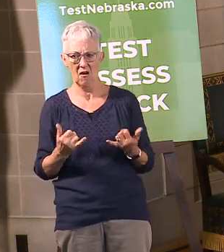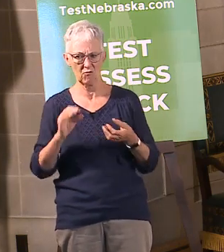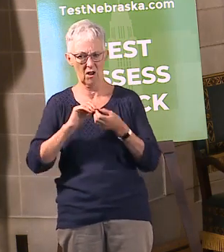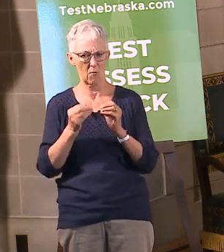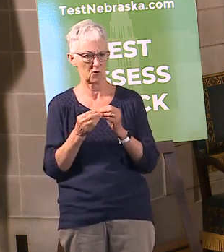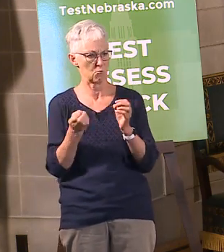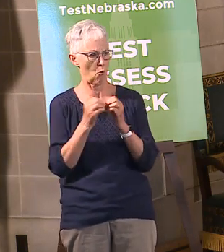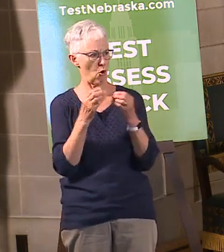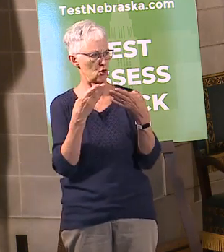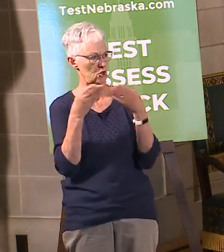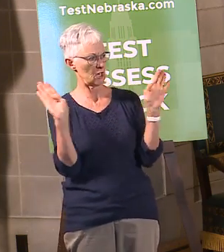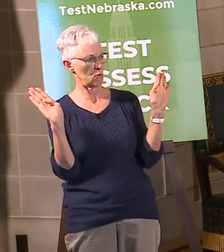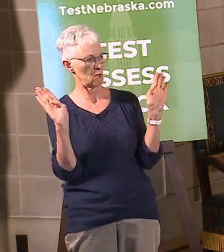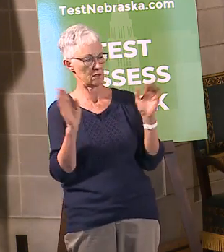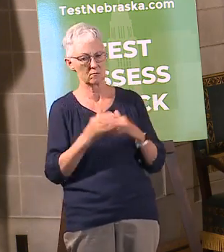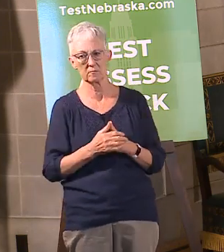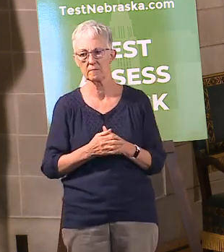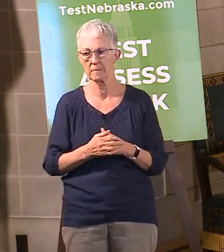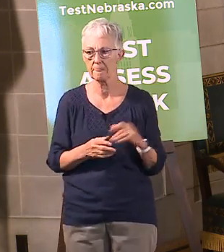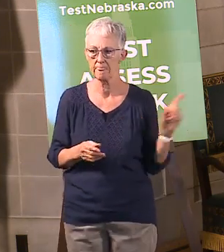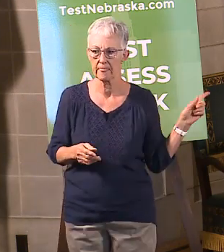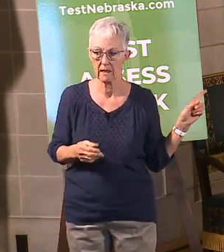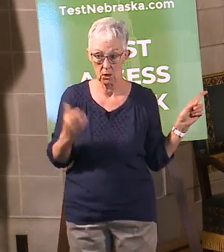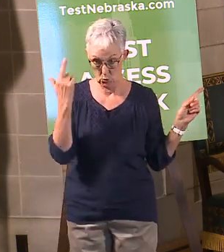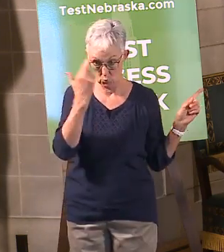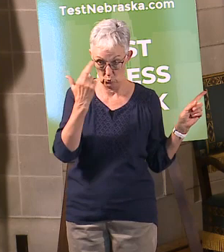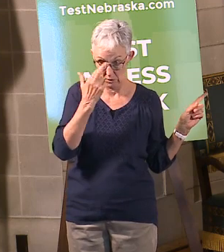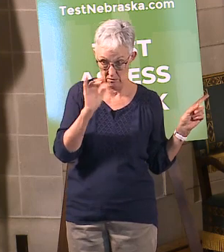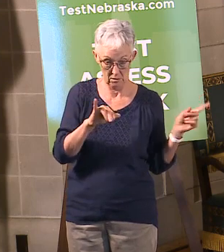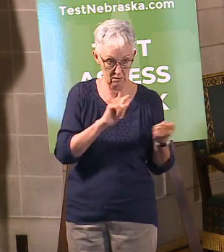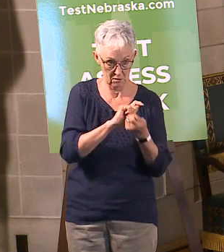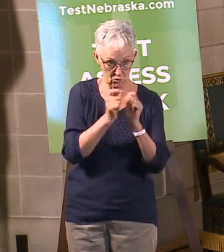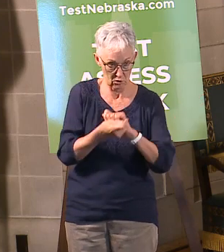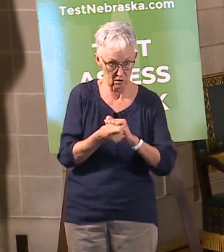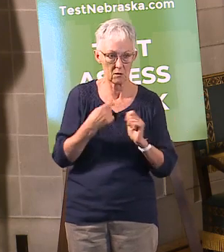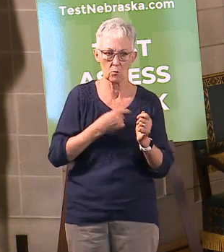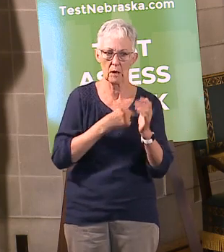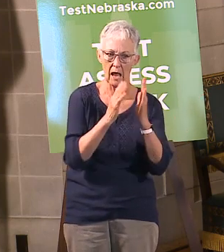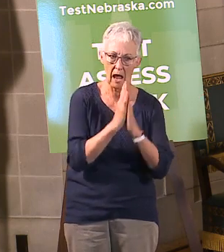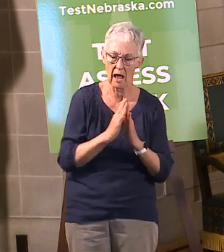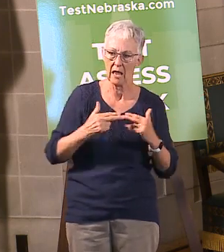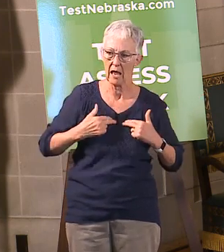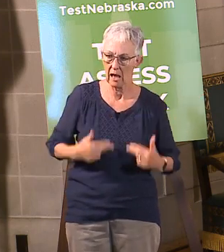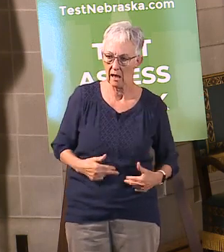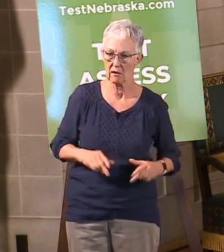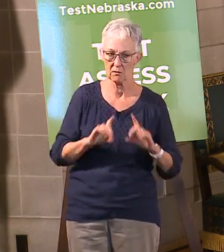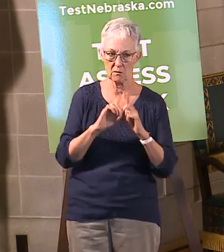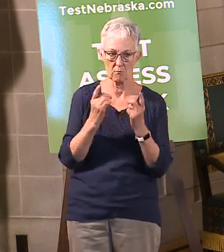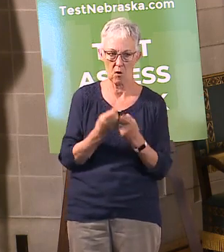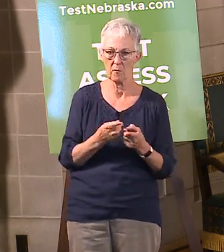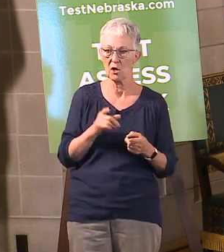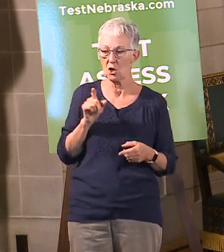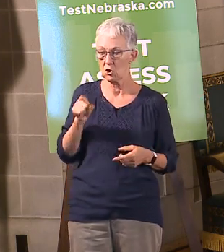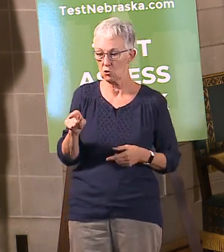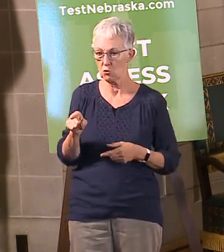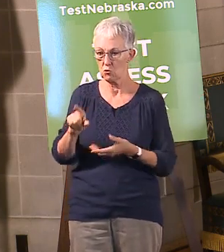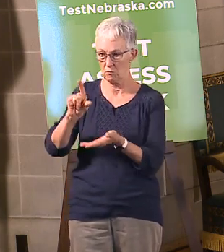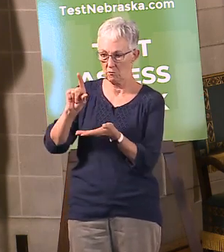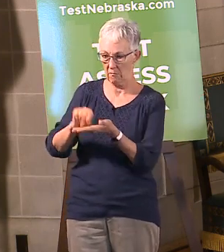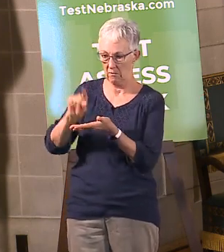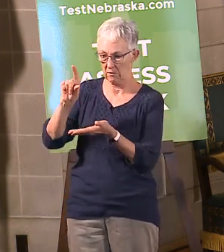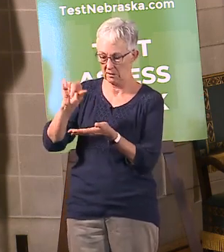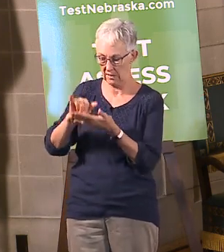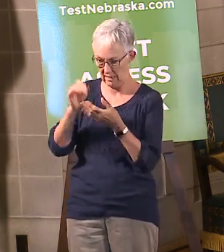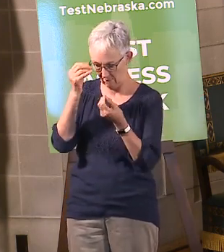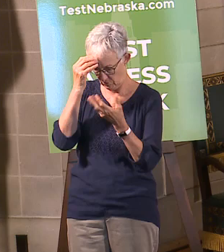some information was incorrect, we've asked local health departments to make sure that they confirm things such as place of employment if they are going to put that